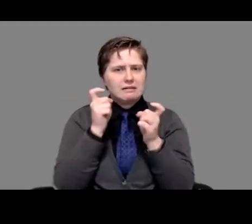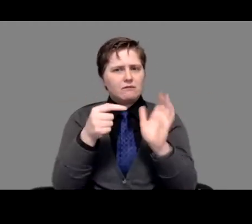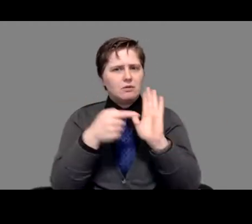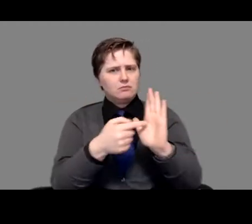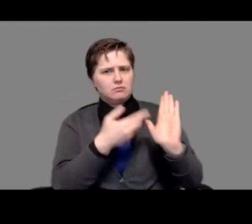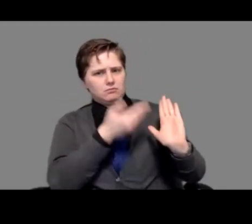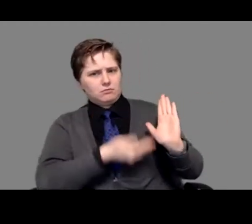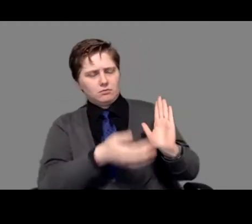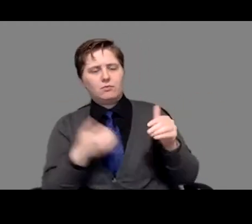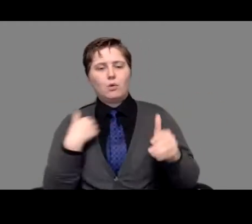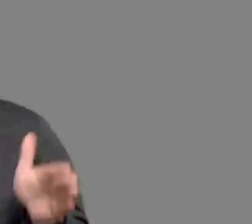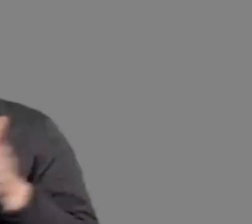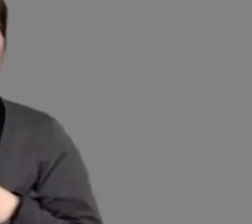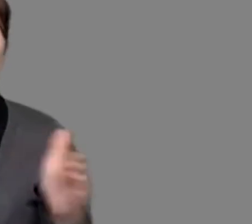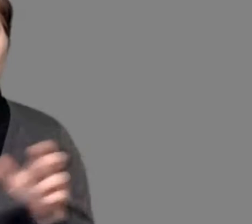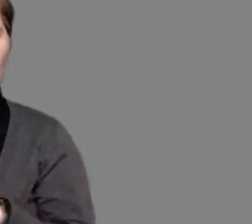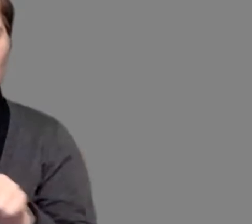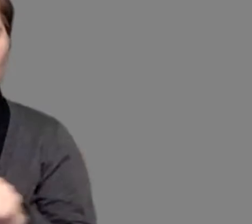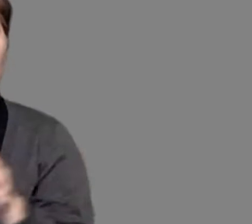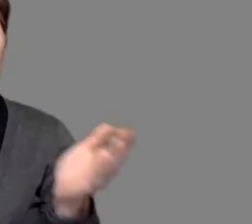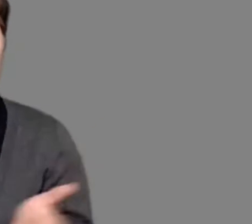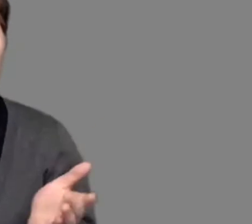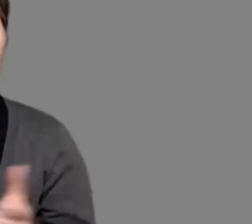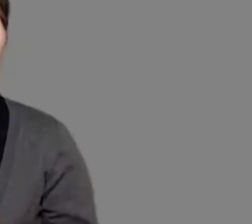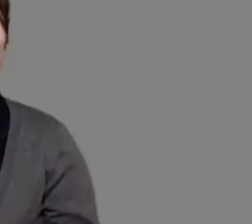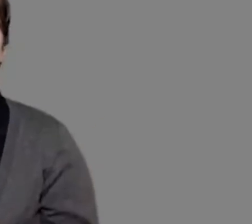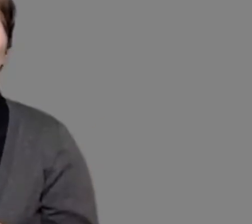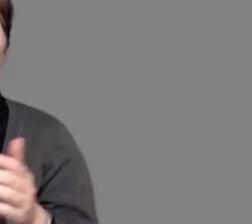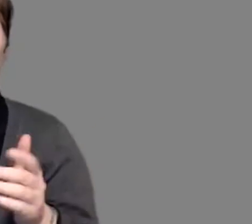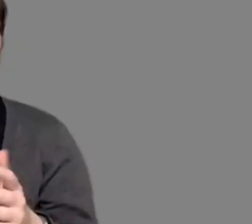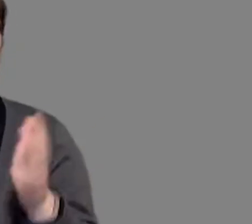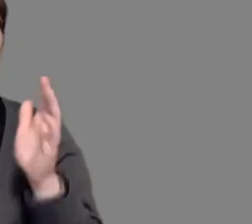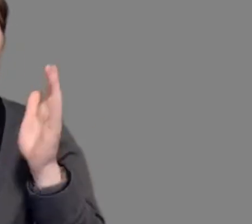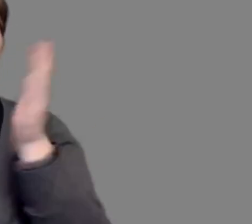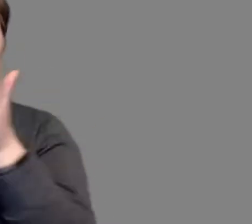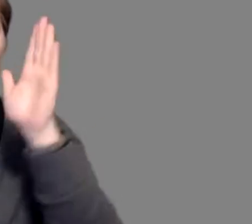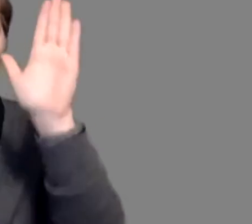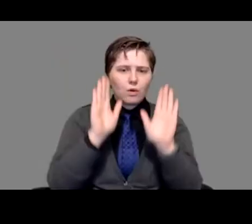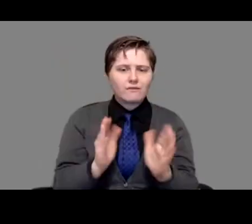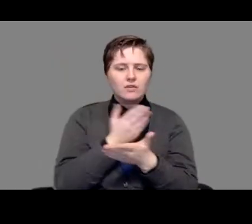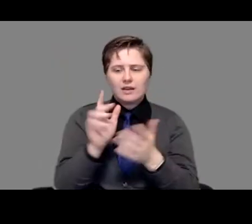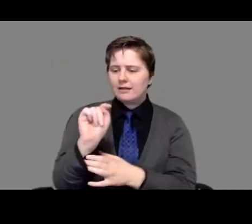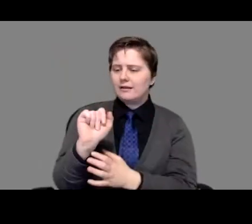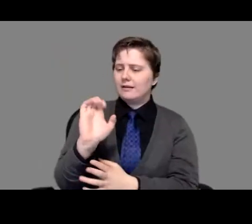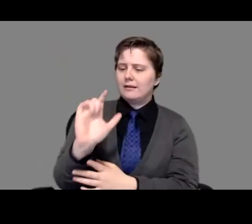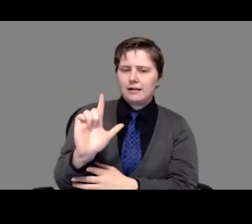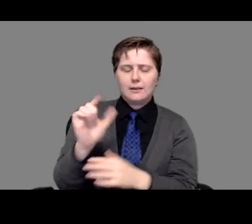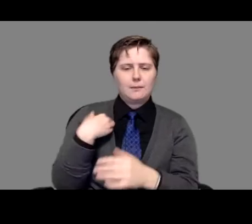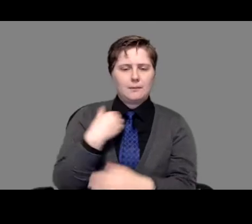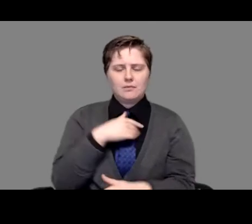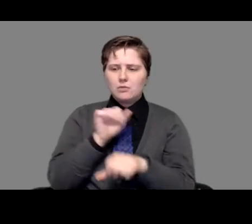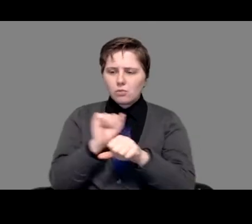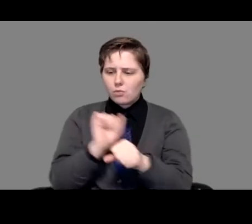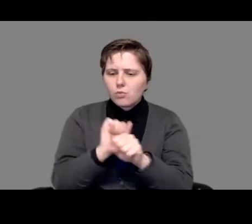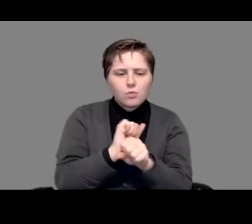we're organized in here, and you're going to hear about some of the great things that the TACKLE members have been putting